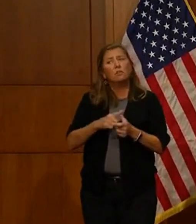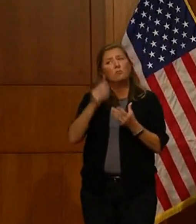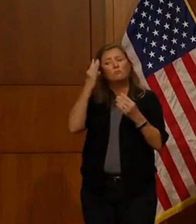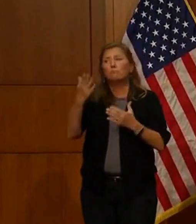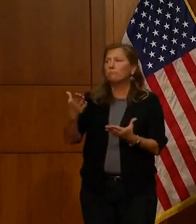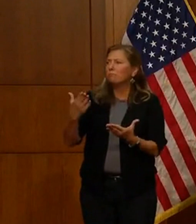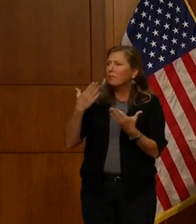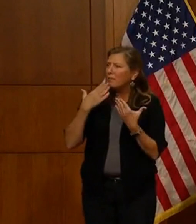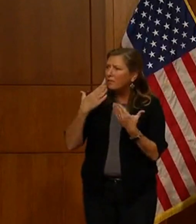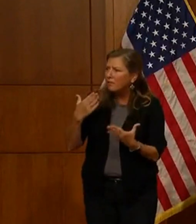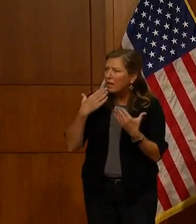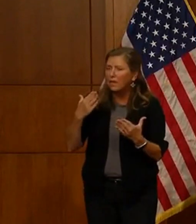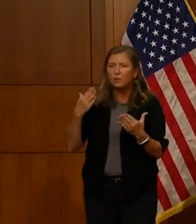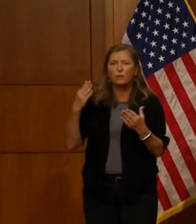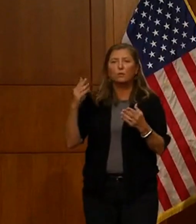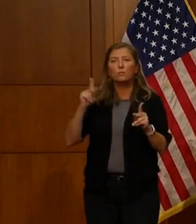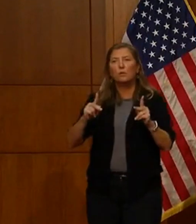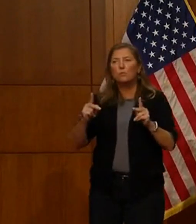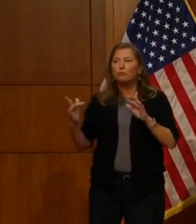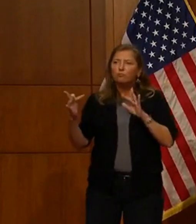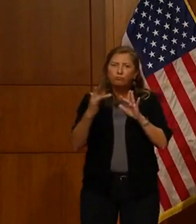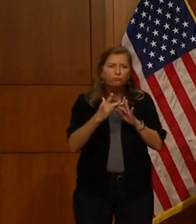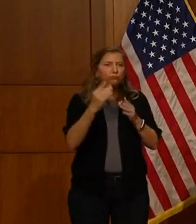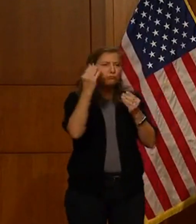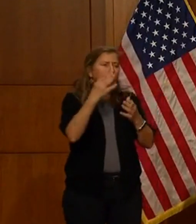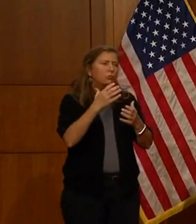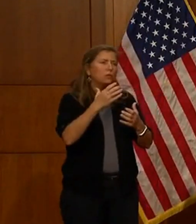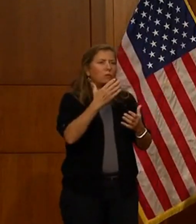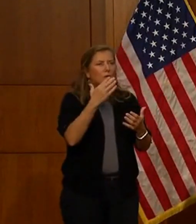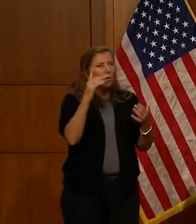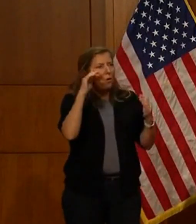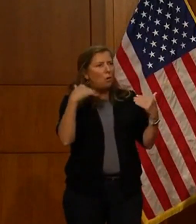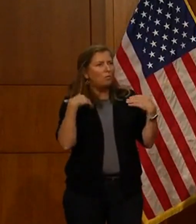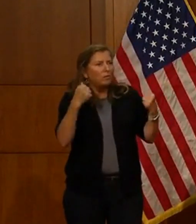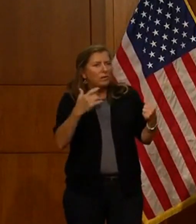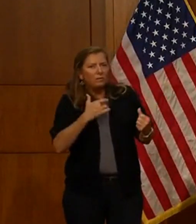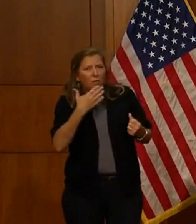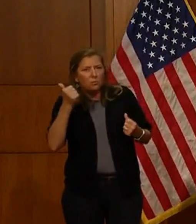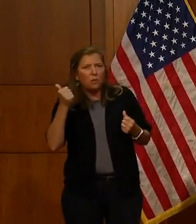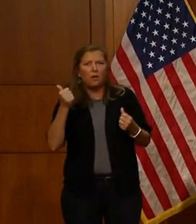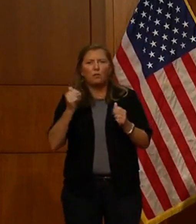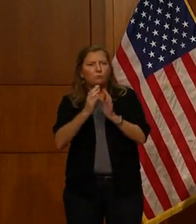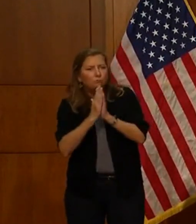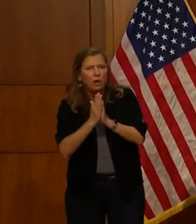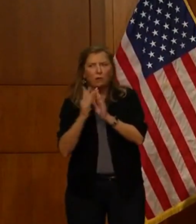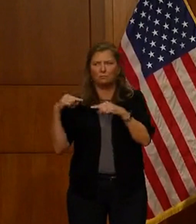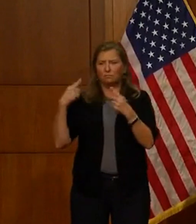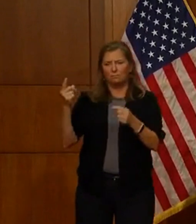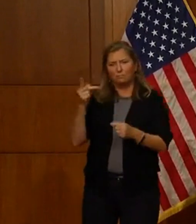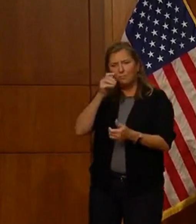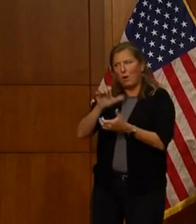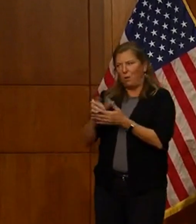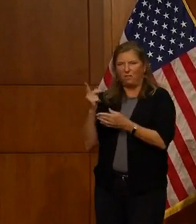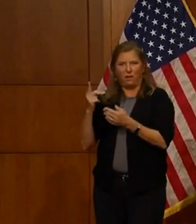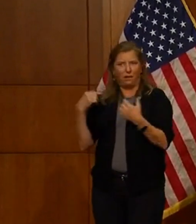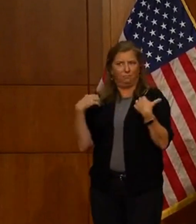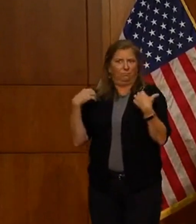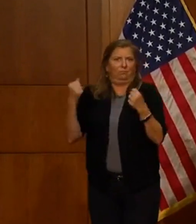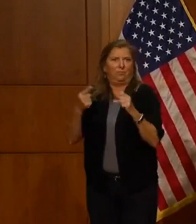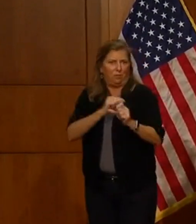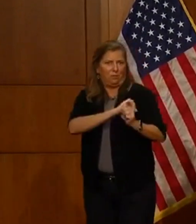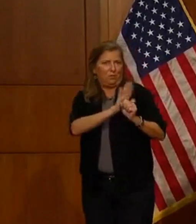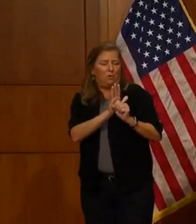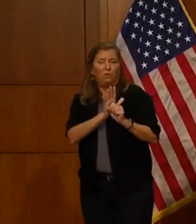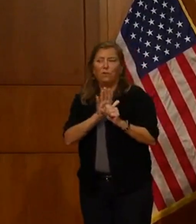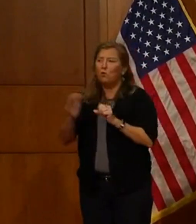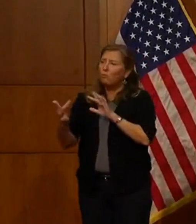you for all the well wishes and prayers that Pam and I received as we have recovered from COVID. Those